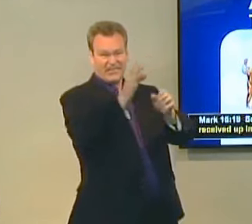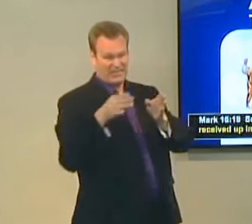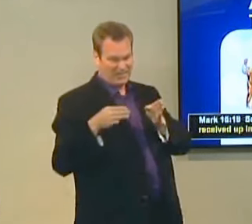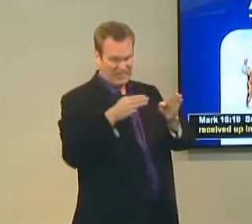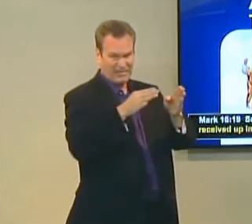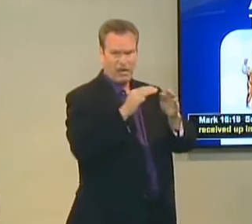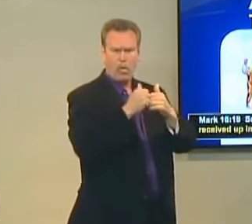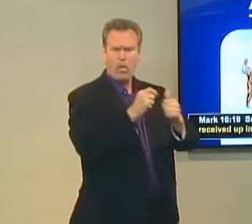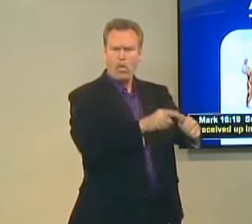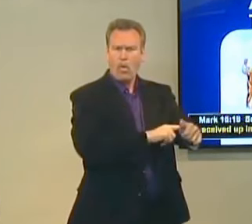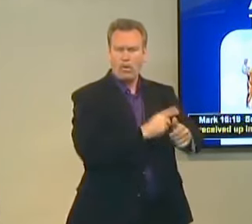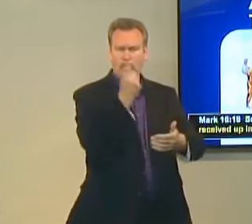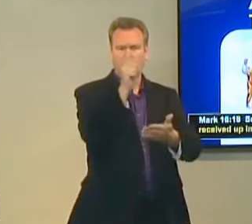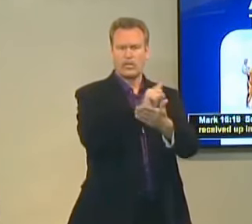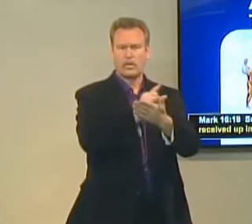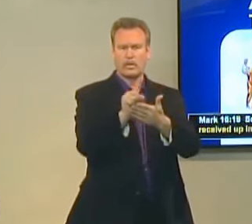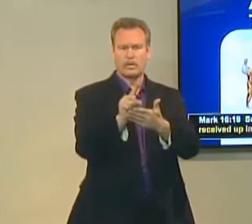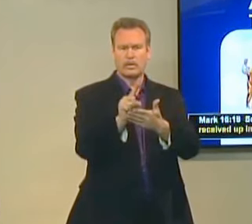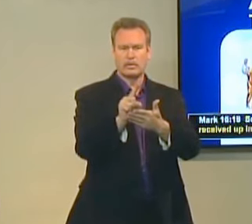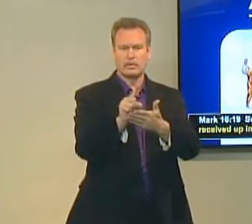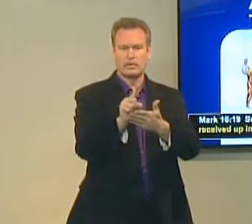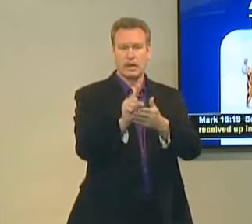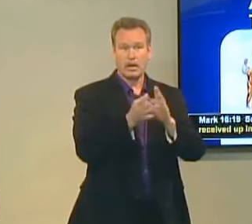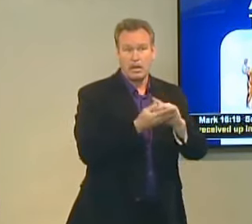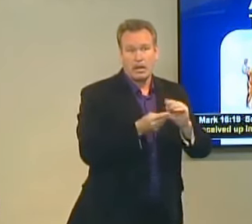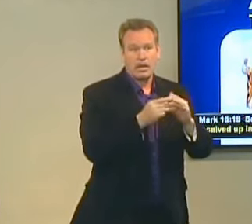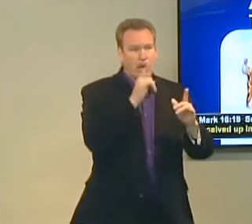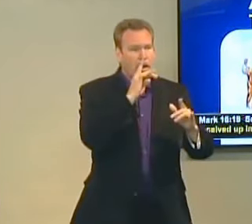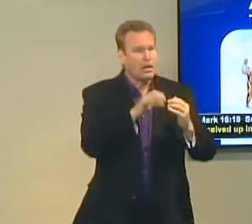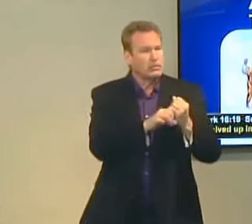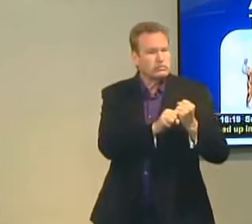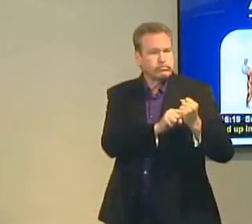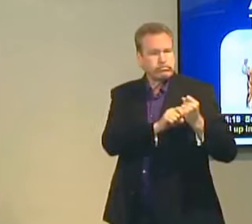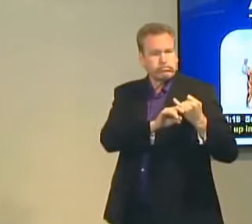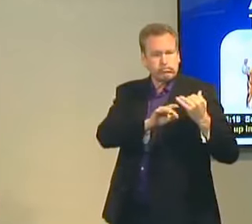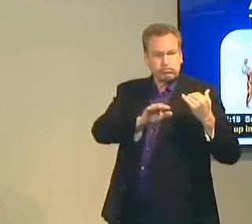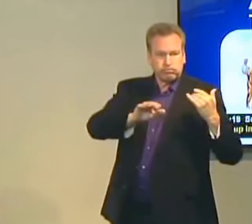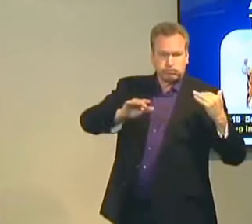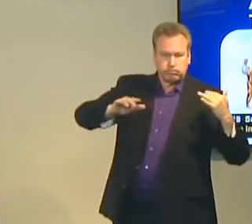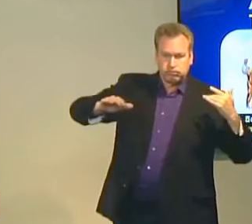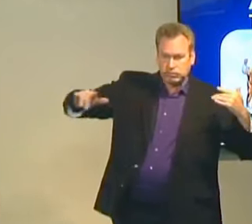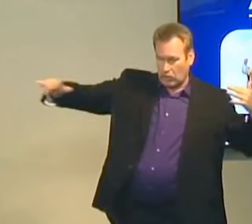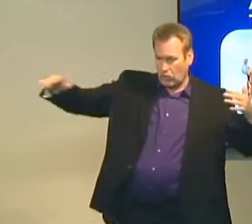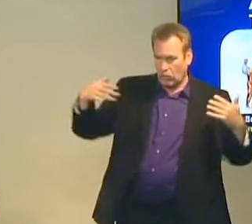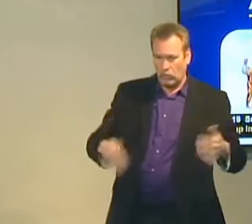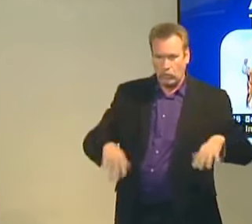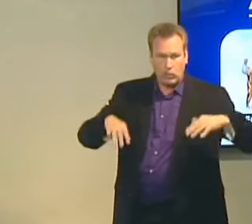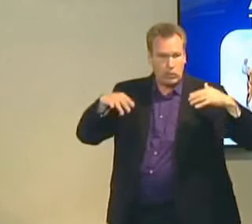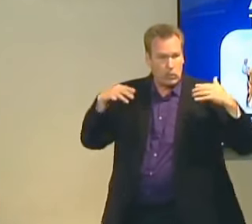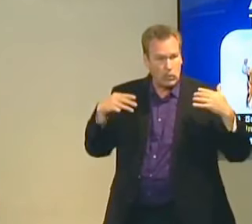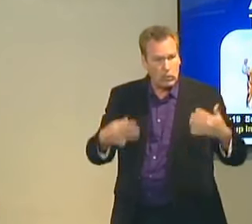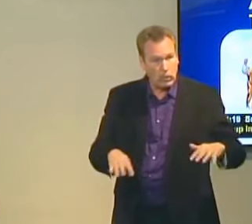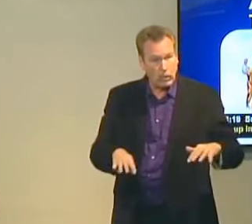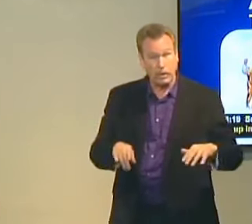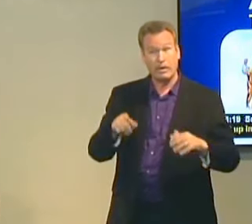The road. power. And how long was that? It was one week. The stories. that. And still the stories. About that group.